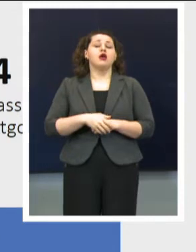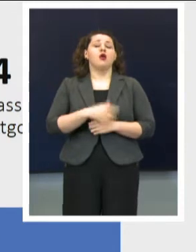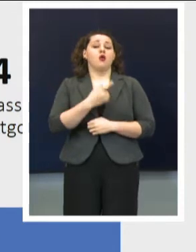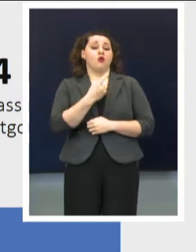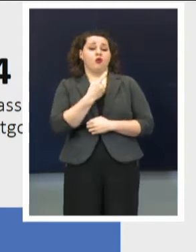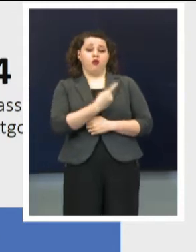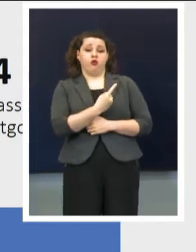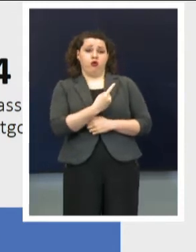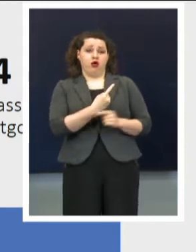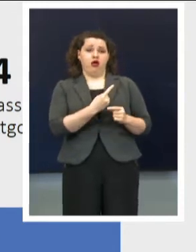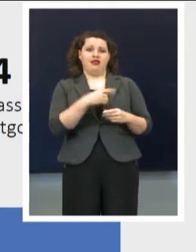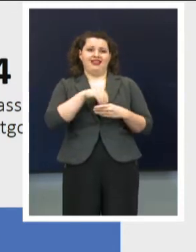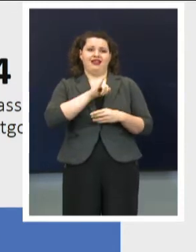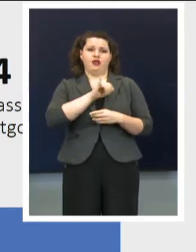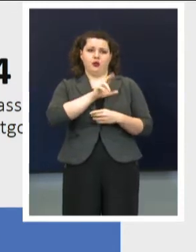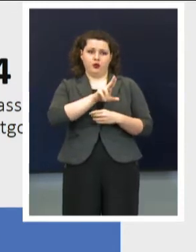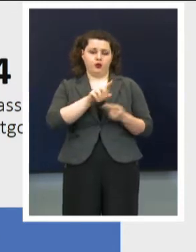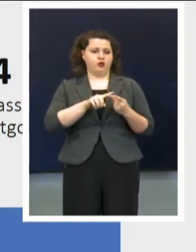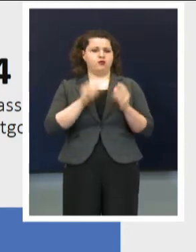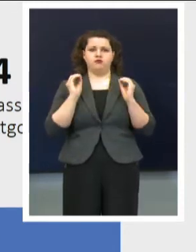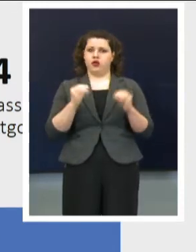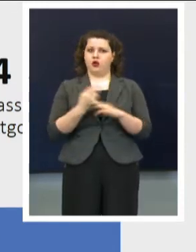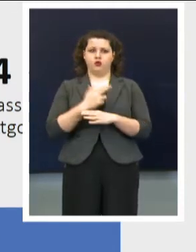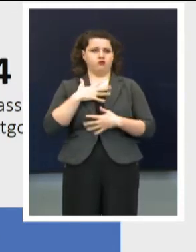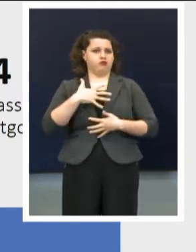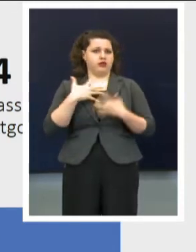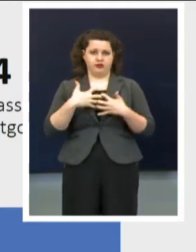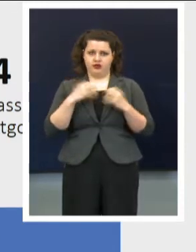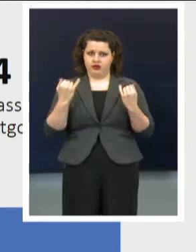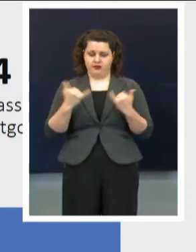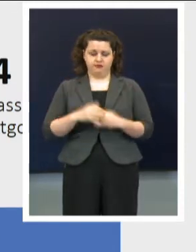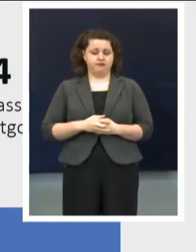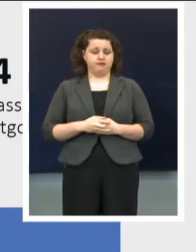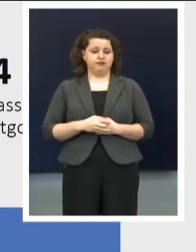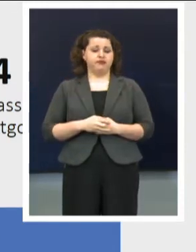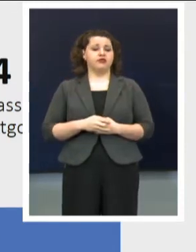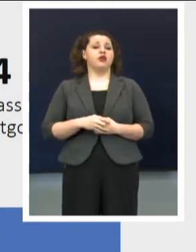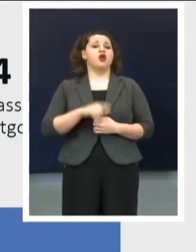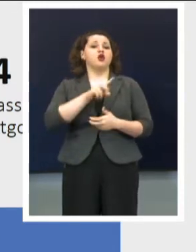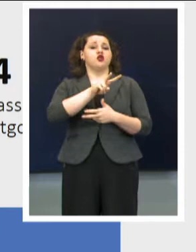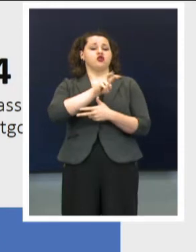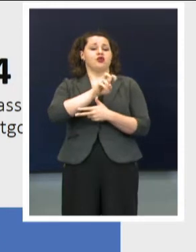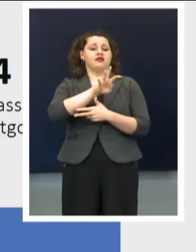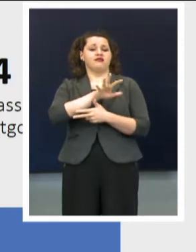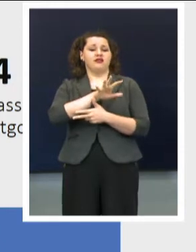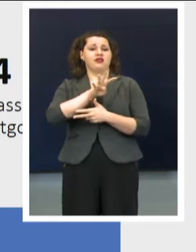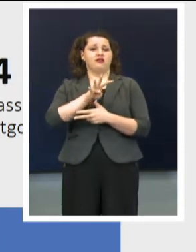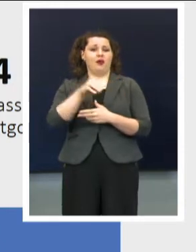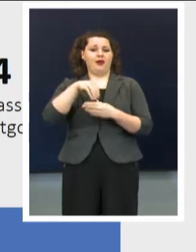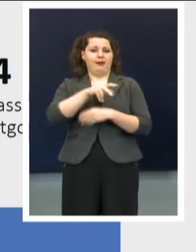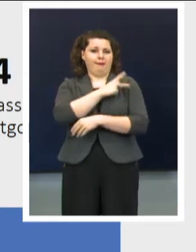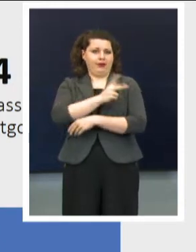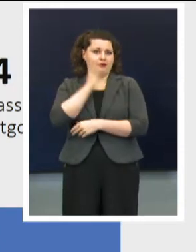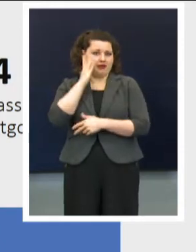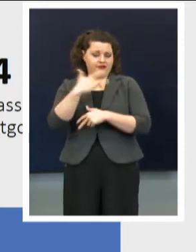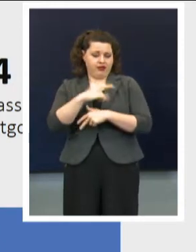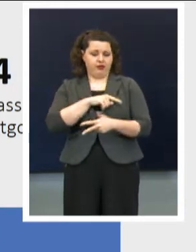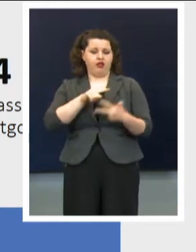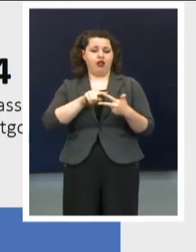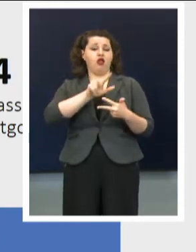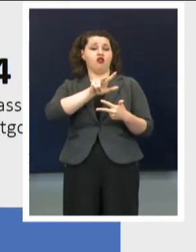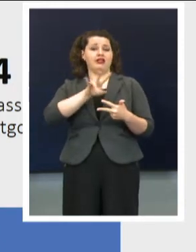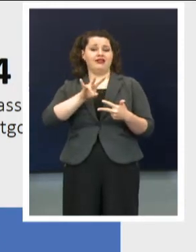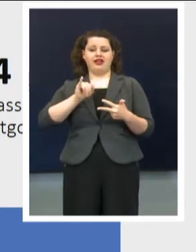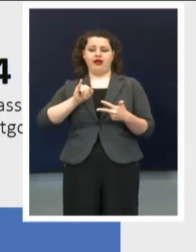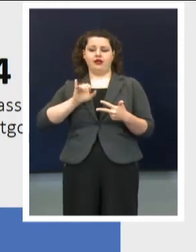One was in an ICU, and none were on ventilators. There were 254 inpatient beds, 37